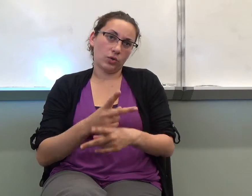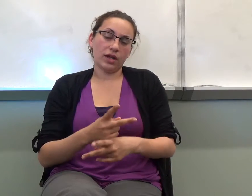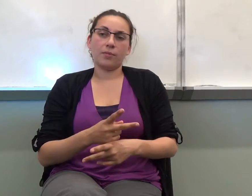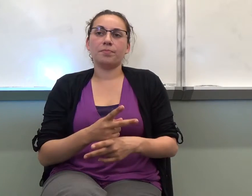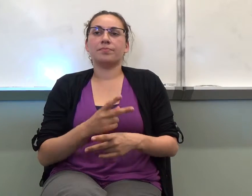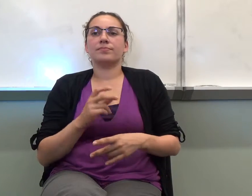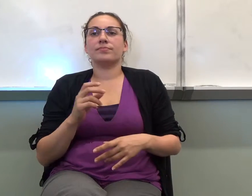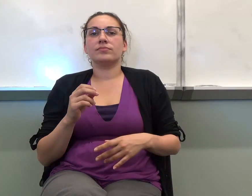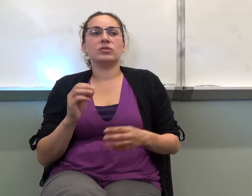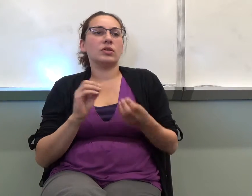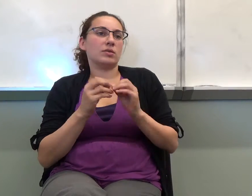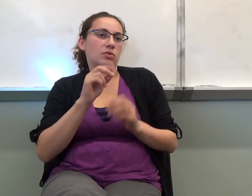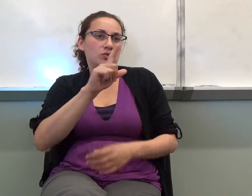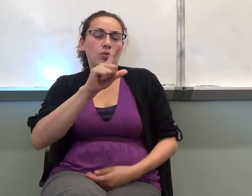number